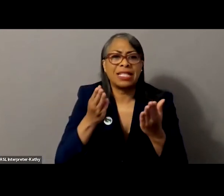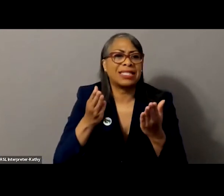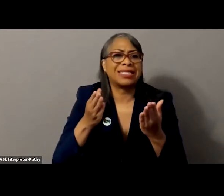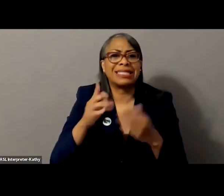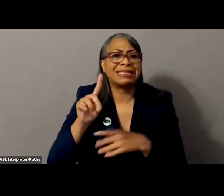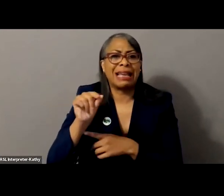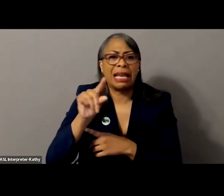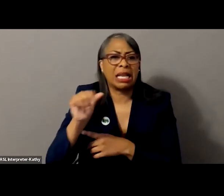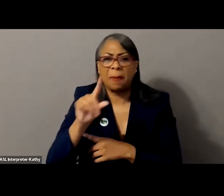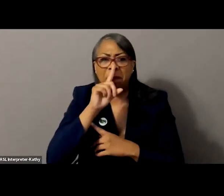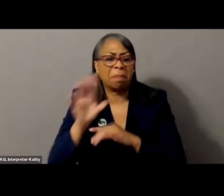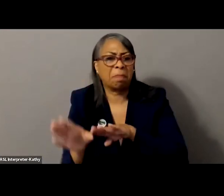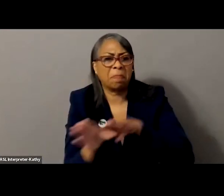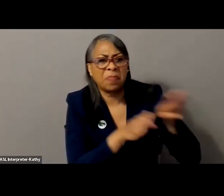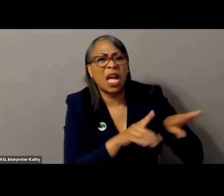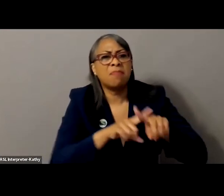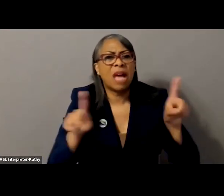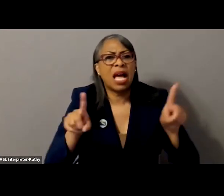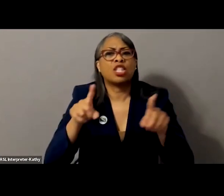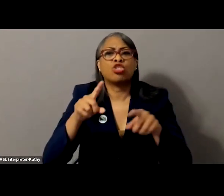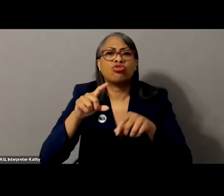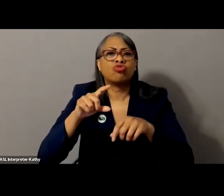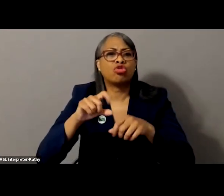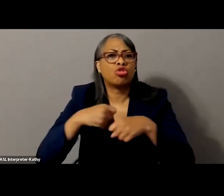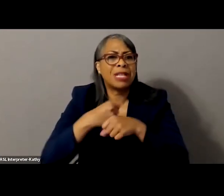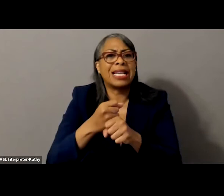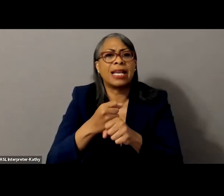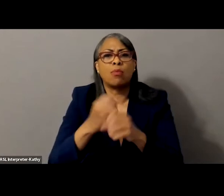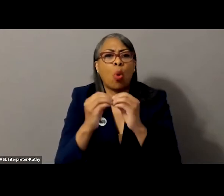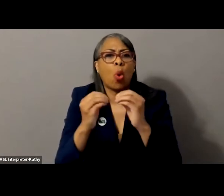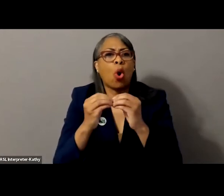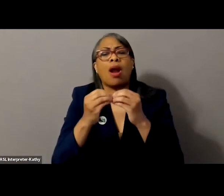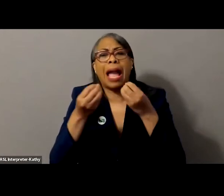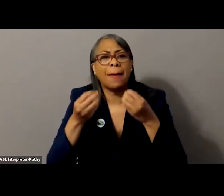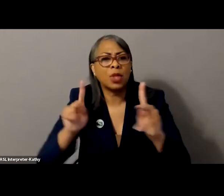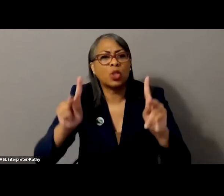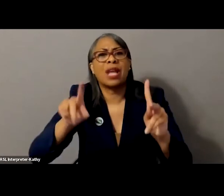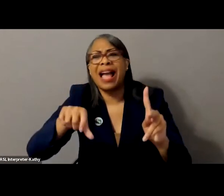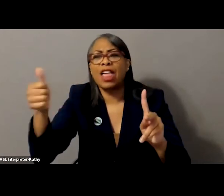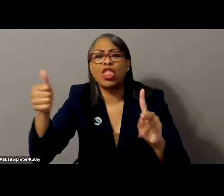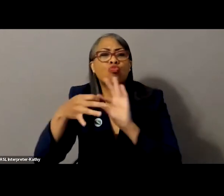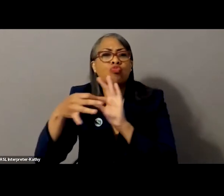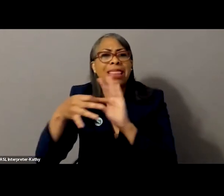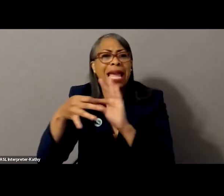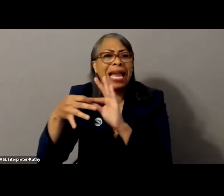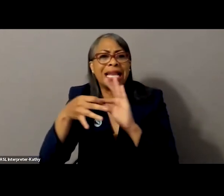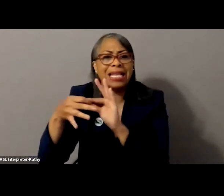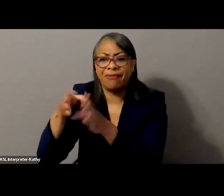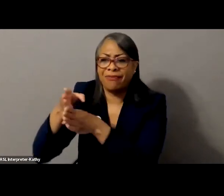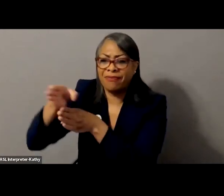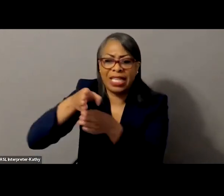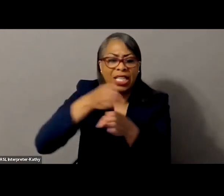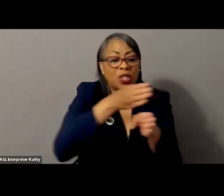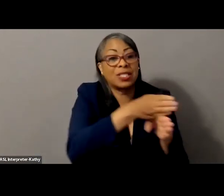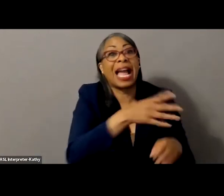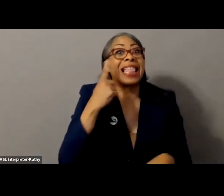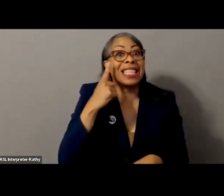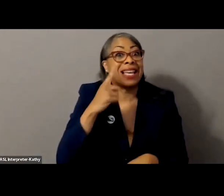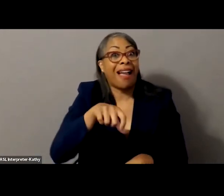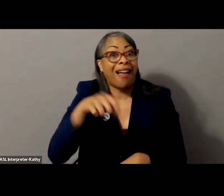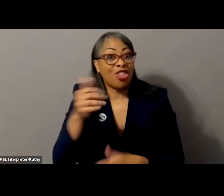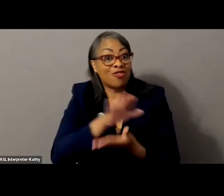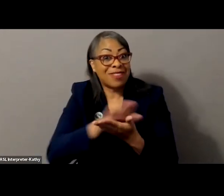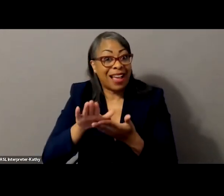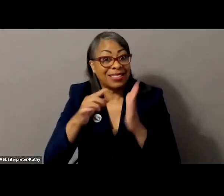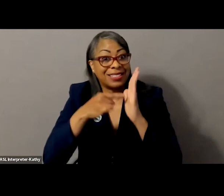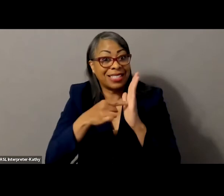opportunities in related fields. I think, let me see if I think there are other nice examples